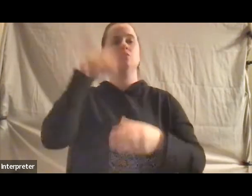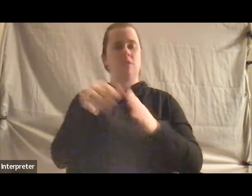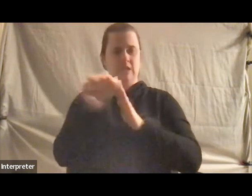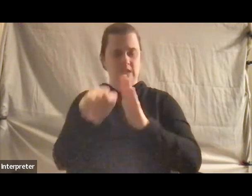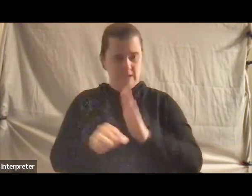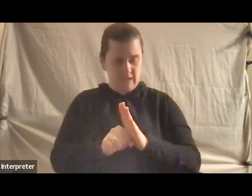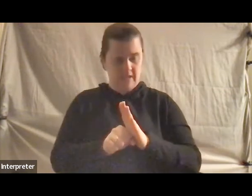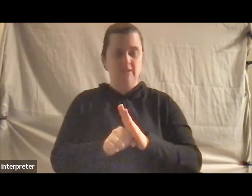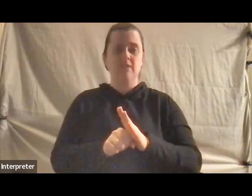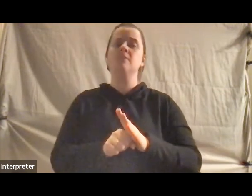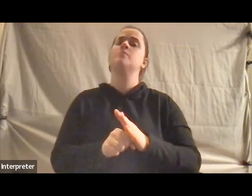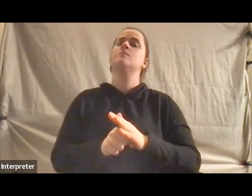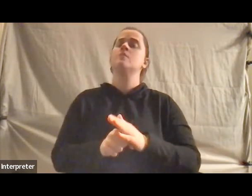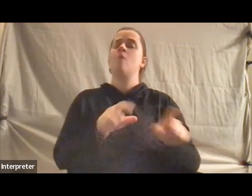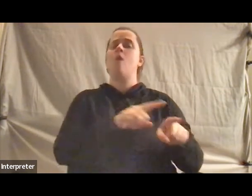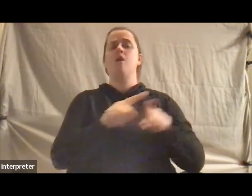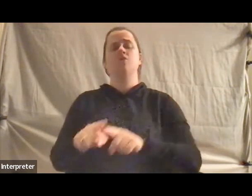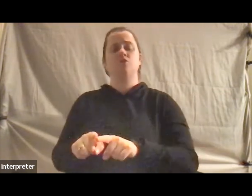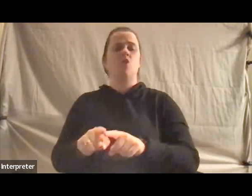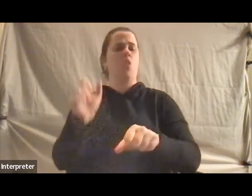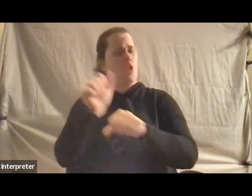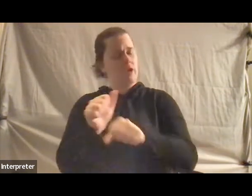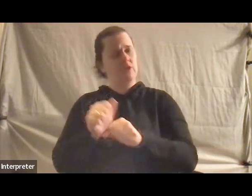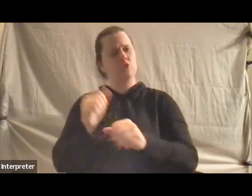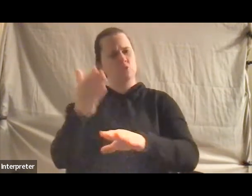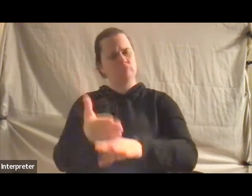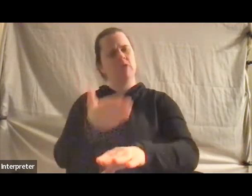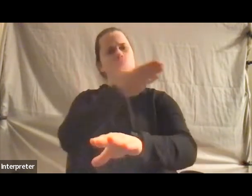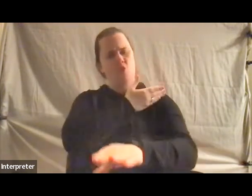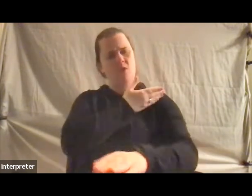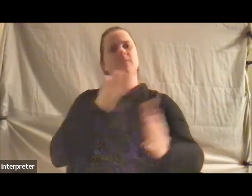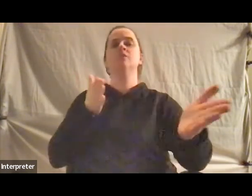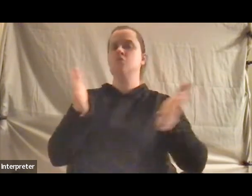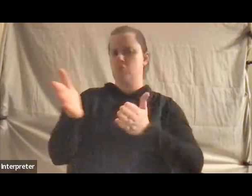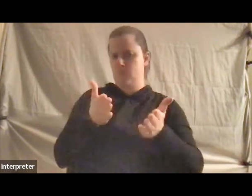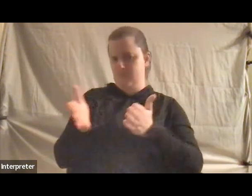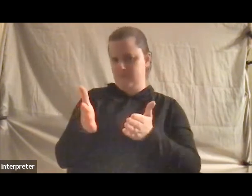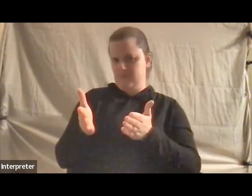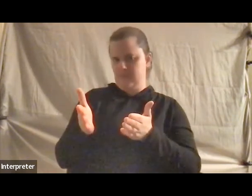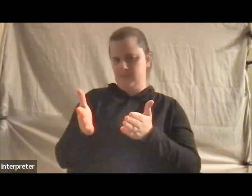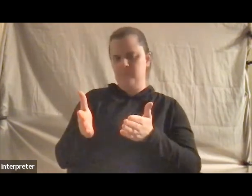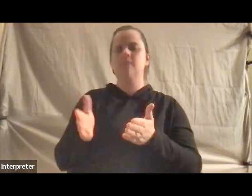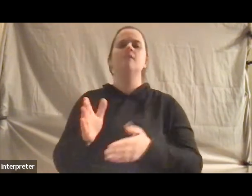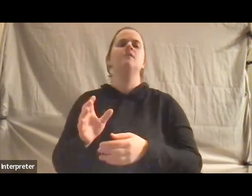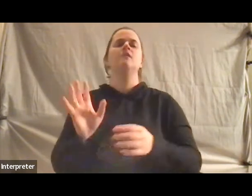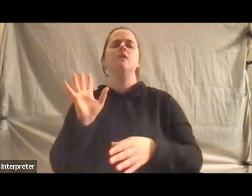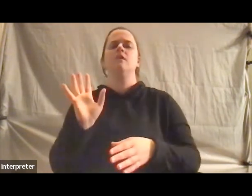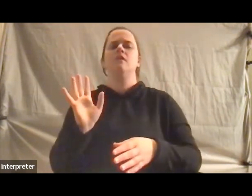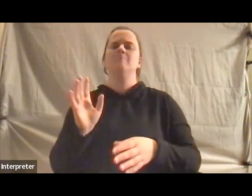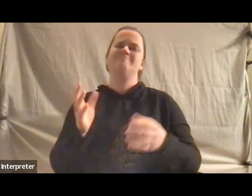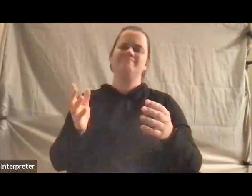improve services and availability of shelter in our community, although it may not seem like it on our streets. The